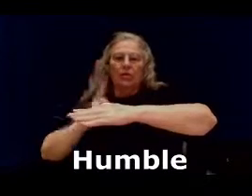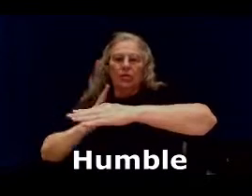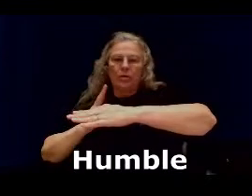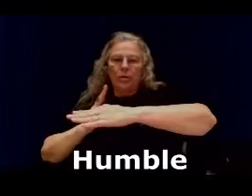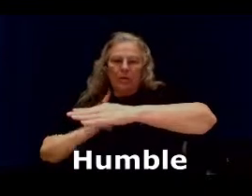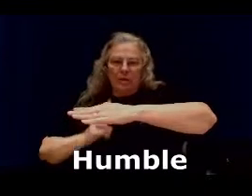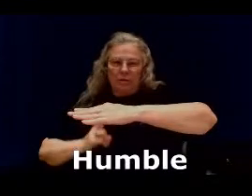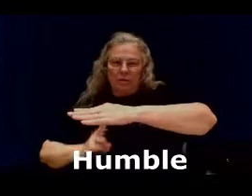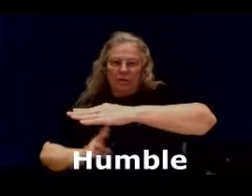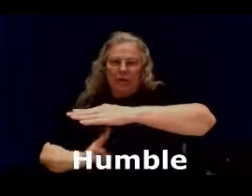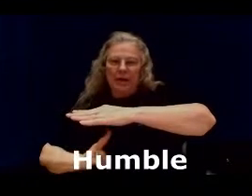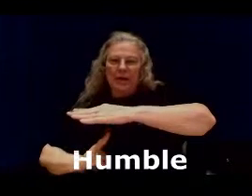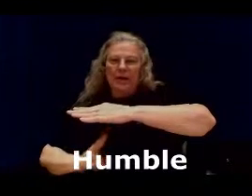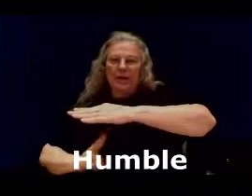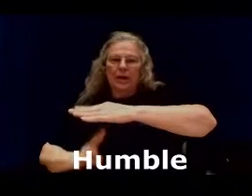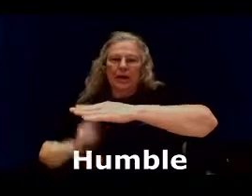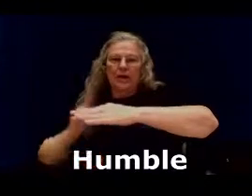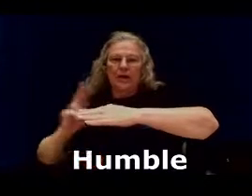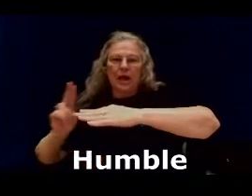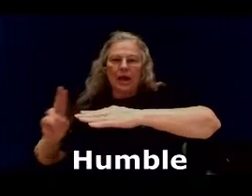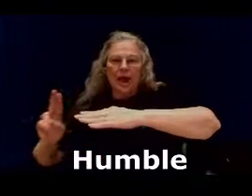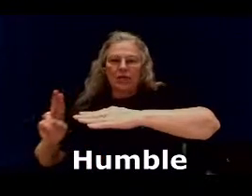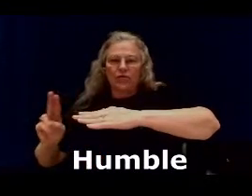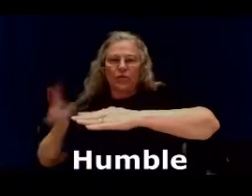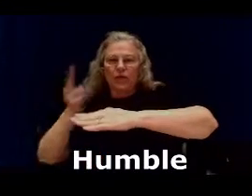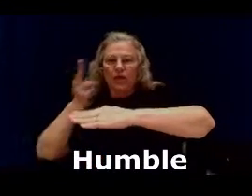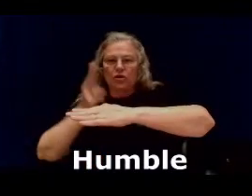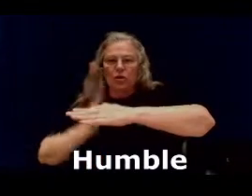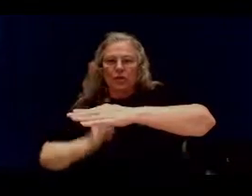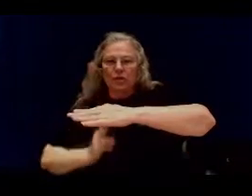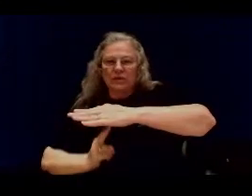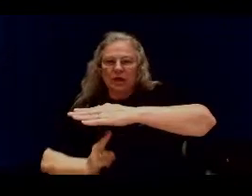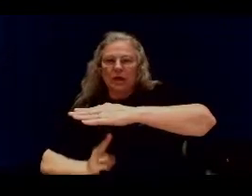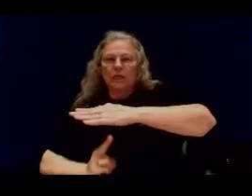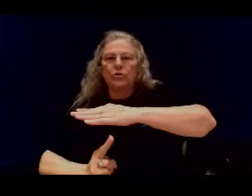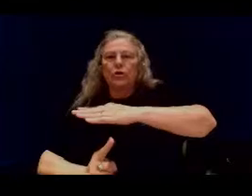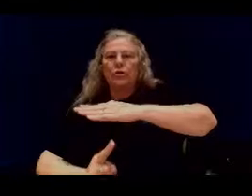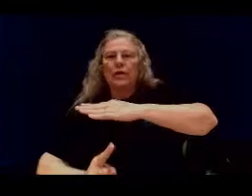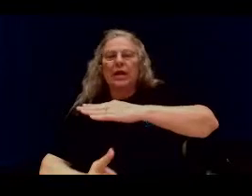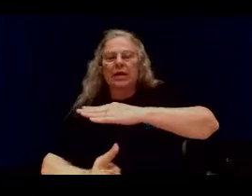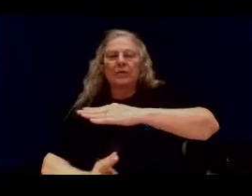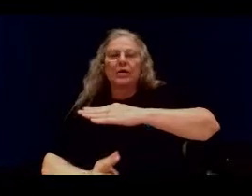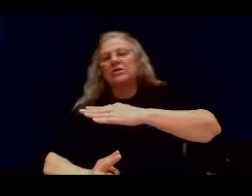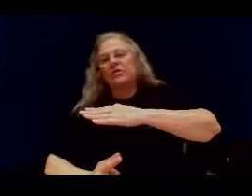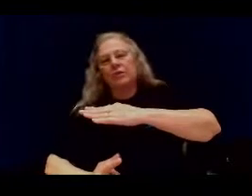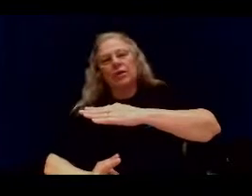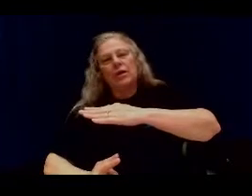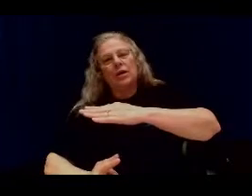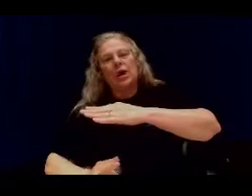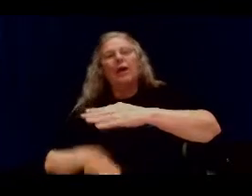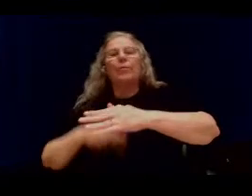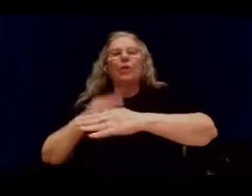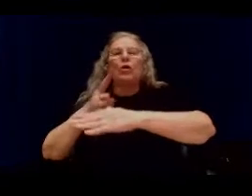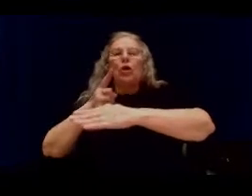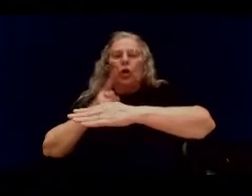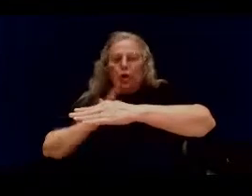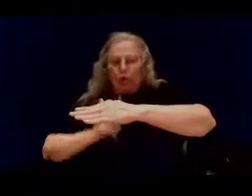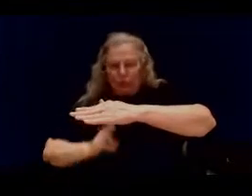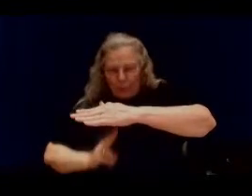your dominant hand in the H formation comes underneath, because if you're humble, you